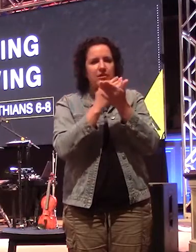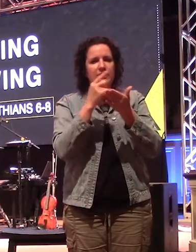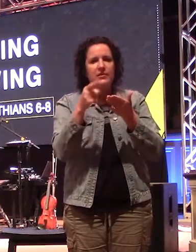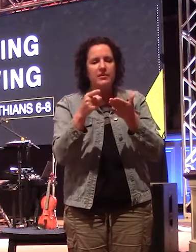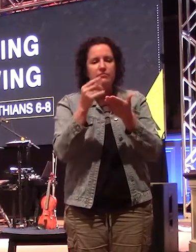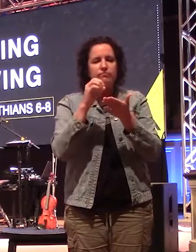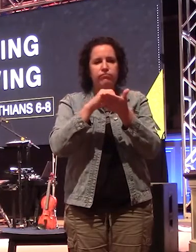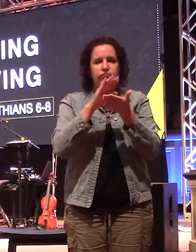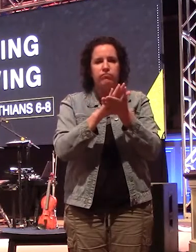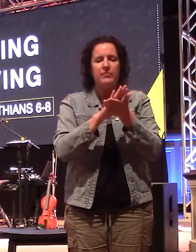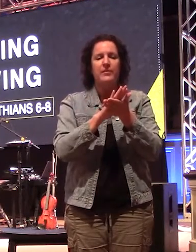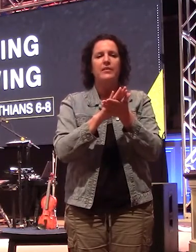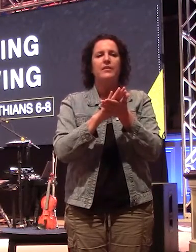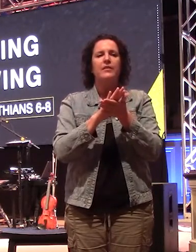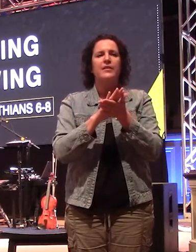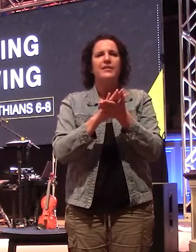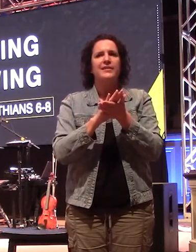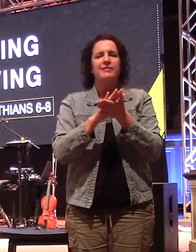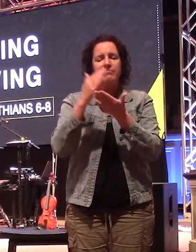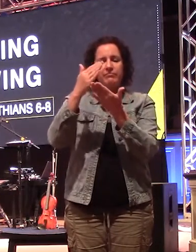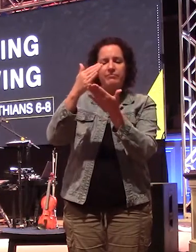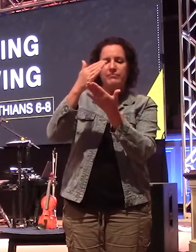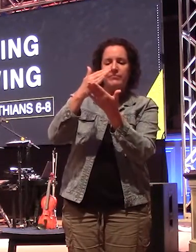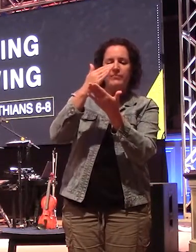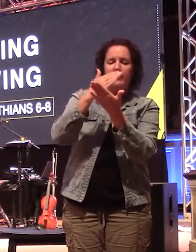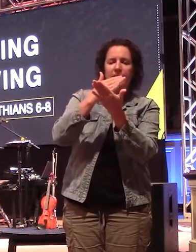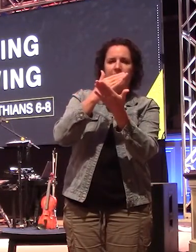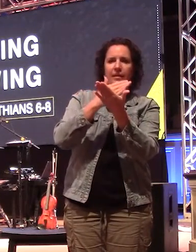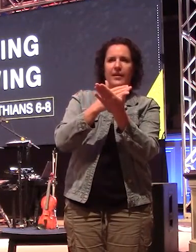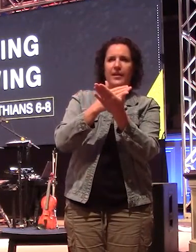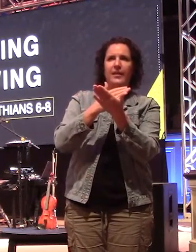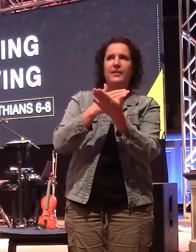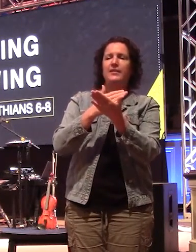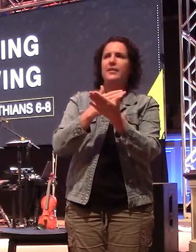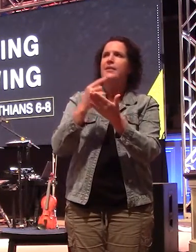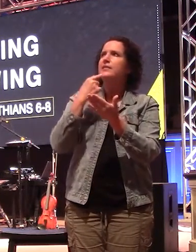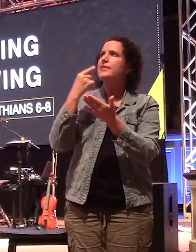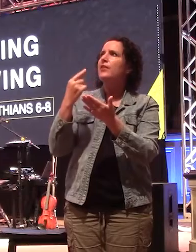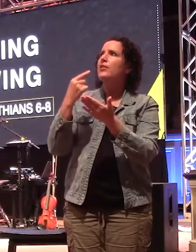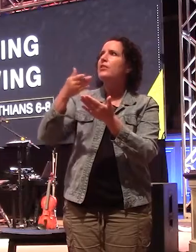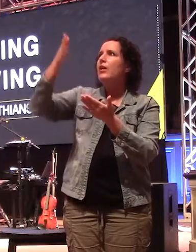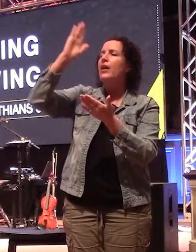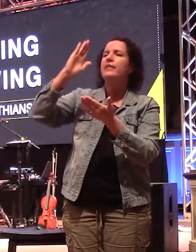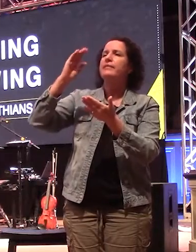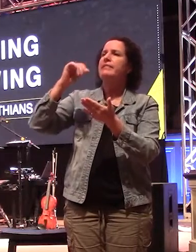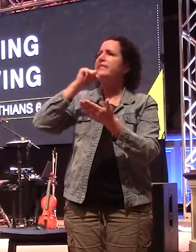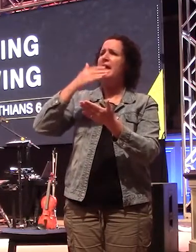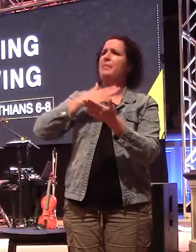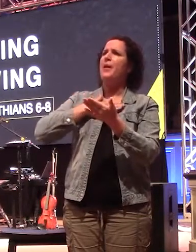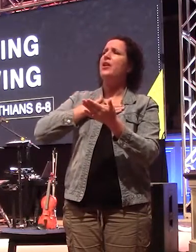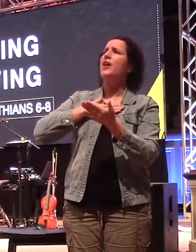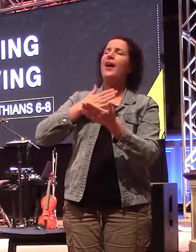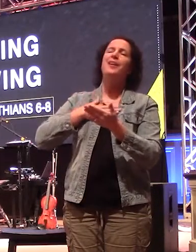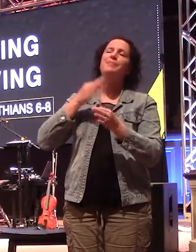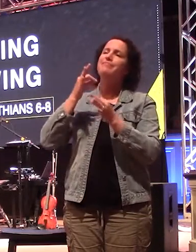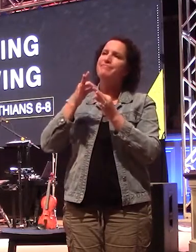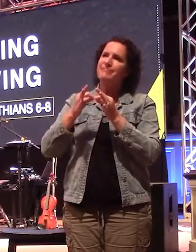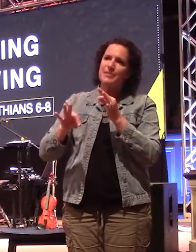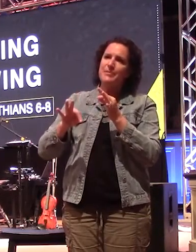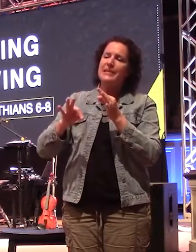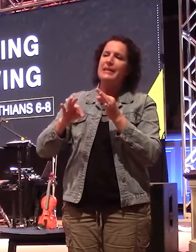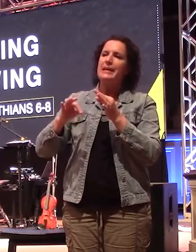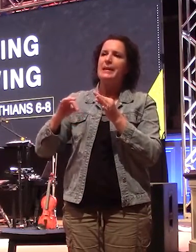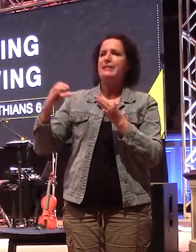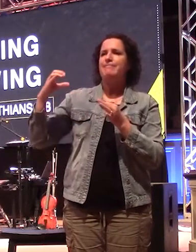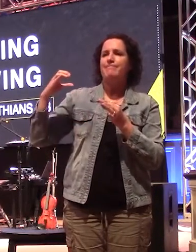down, just go through each item and say, God, this is not mine. I am simply the manager. You are the owner. If